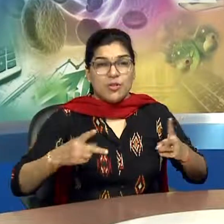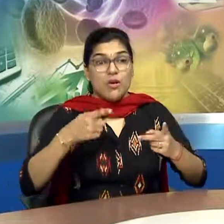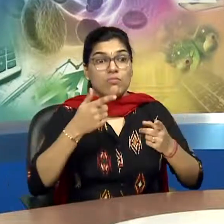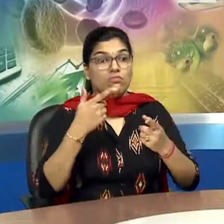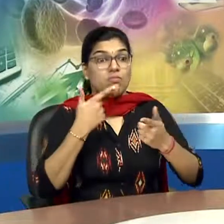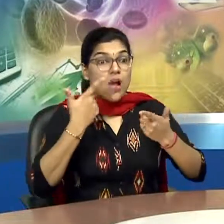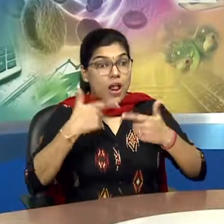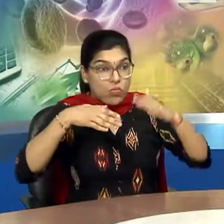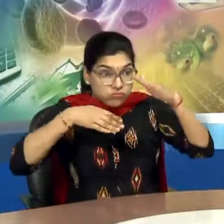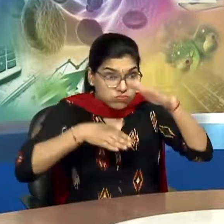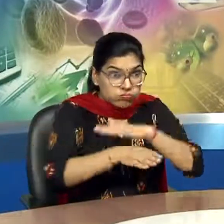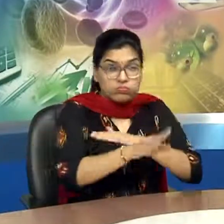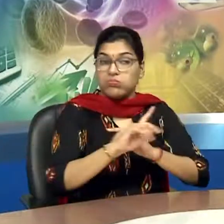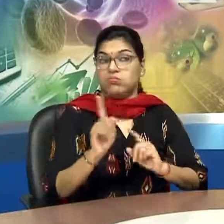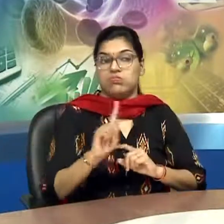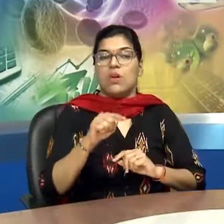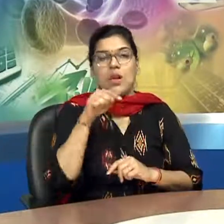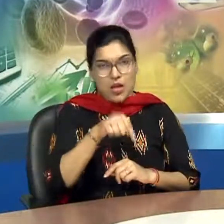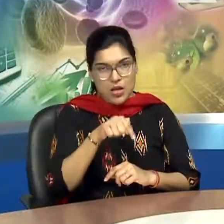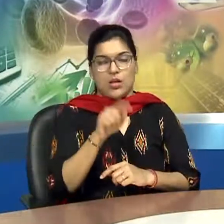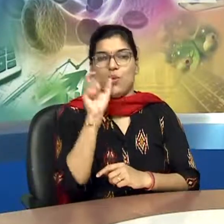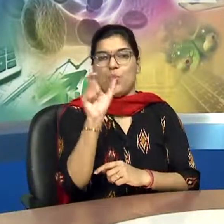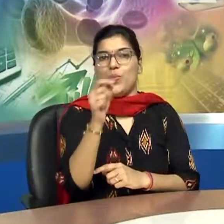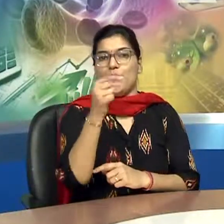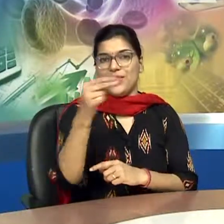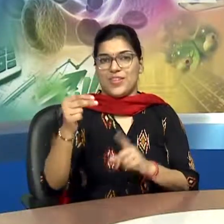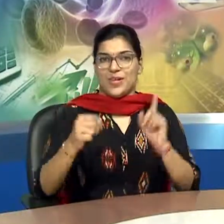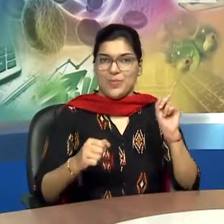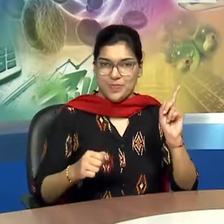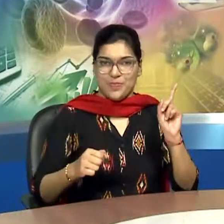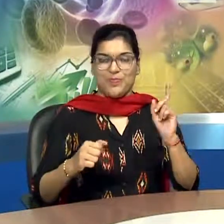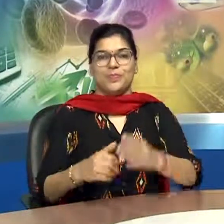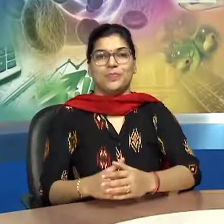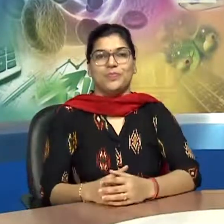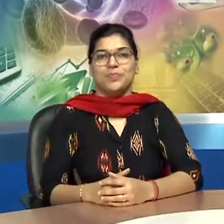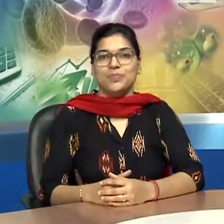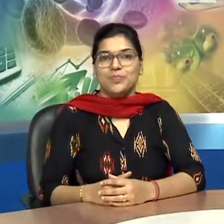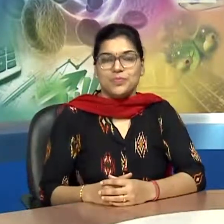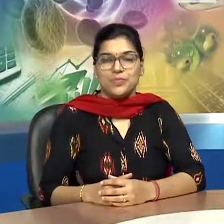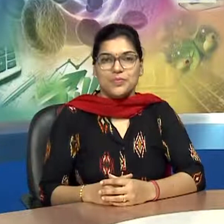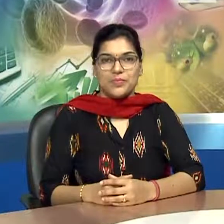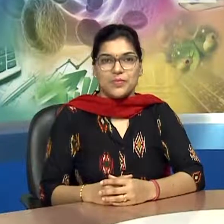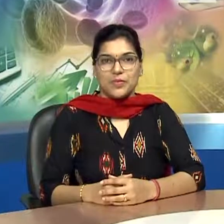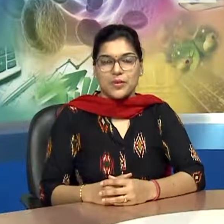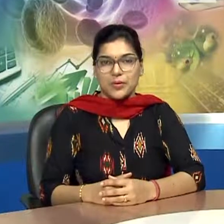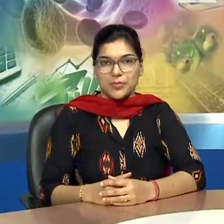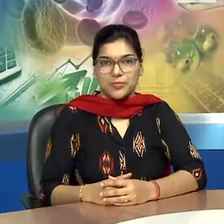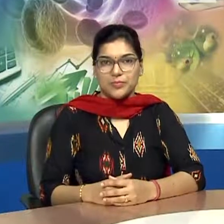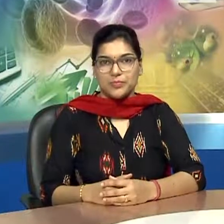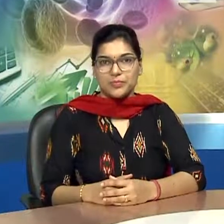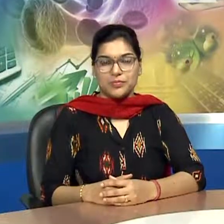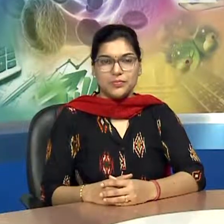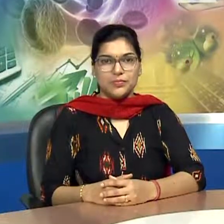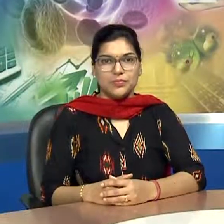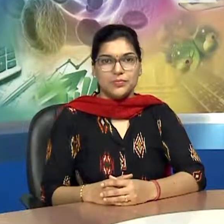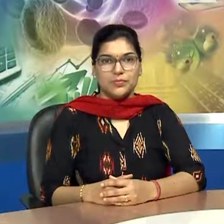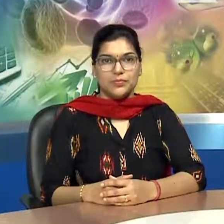is not allowed. So, which is not allowed, that is known as